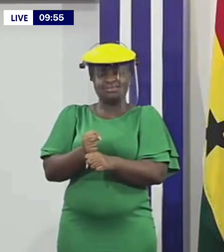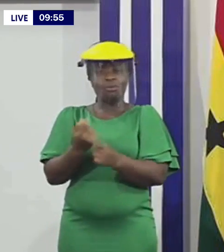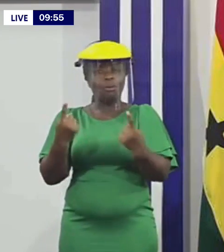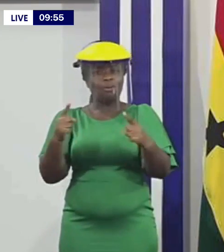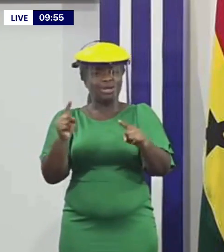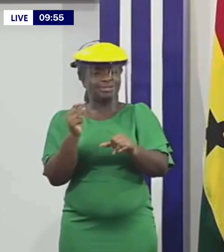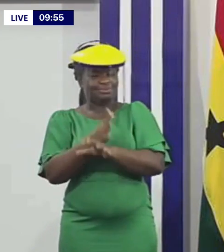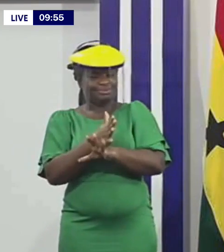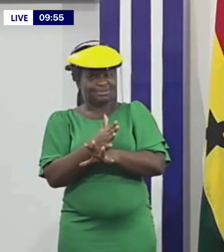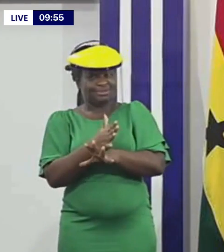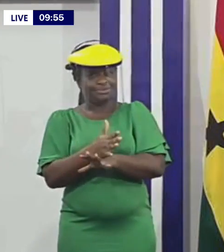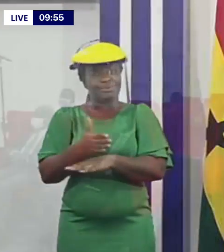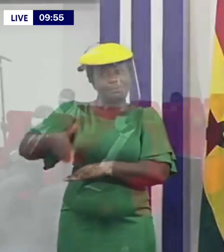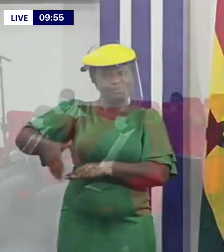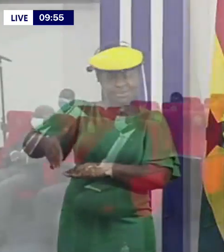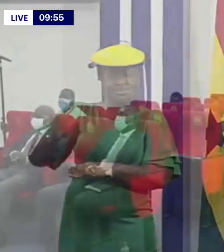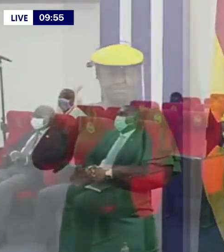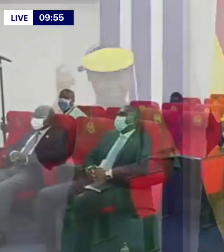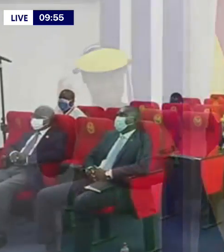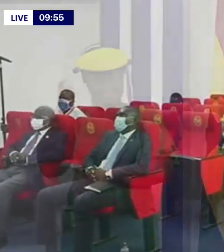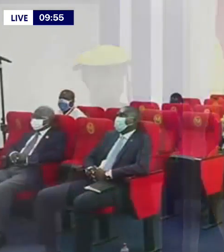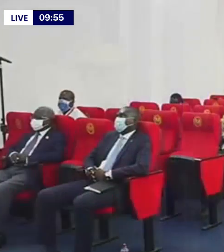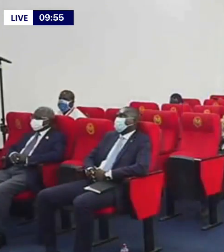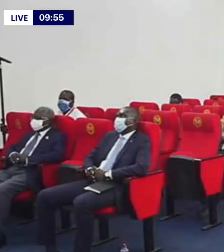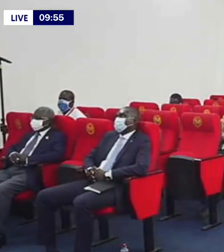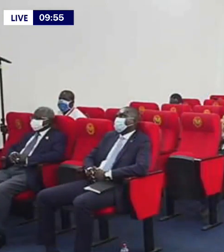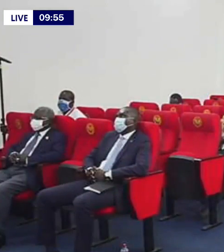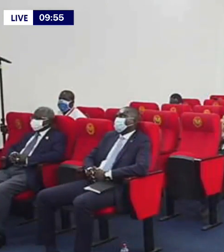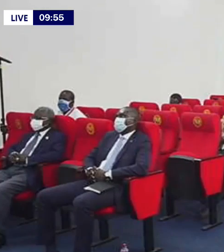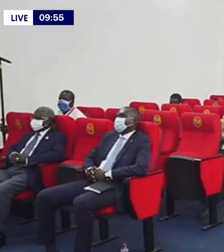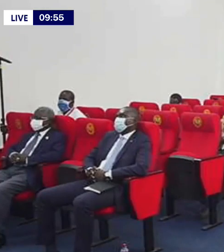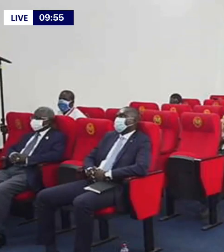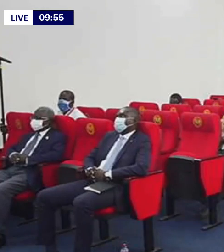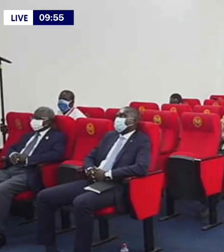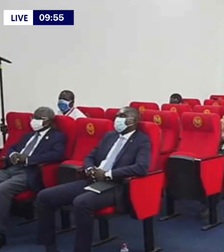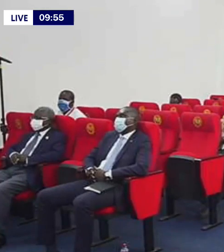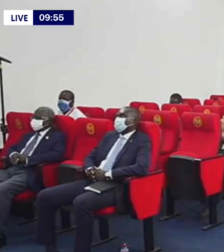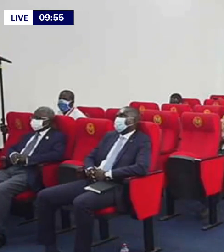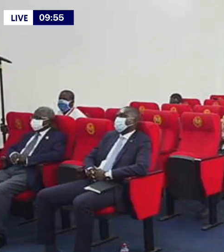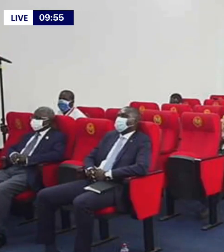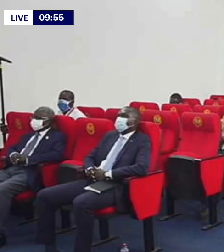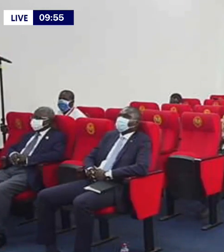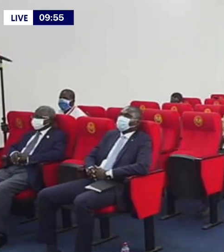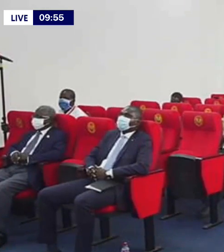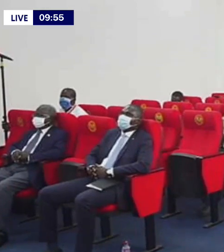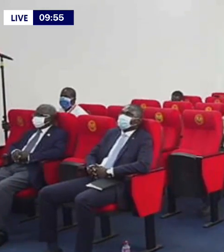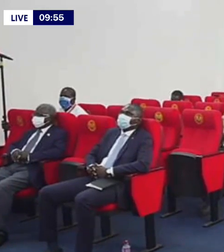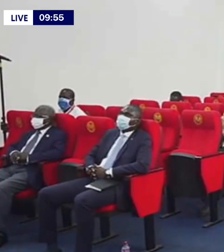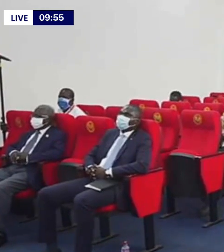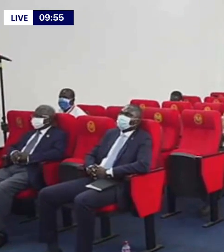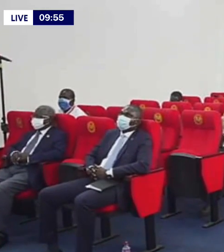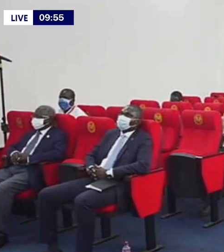on behalf of government. For now, We'll take our